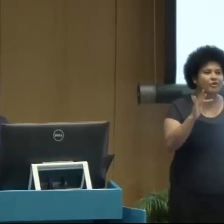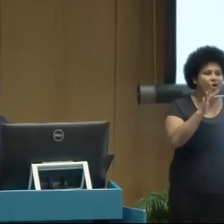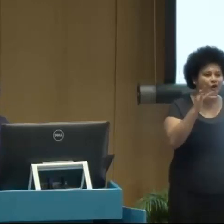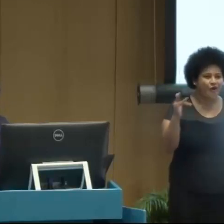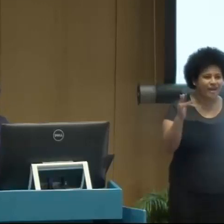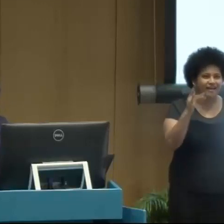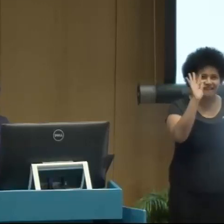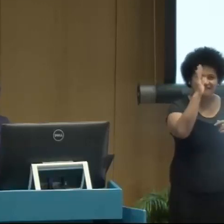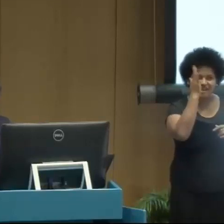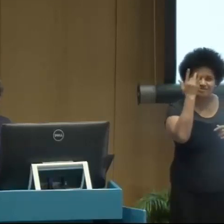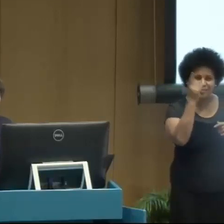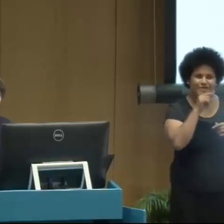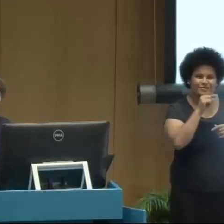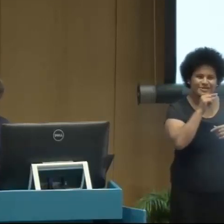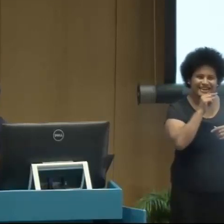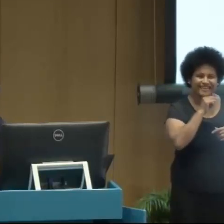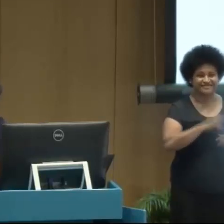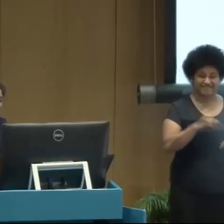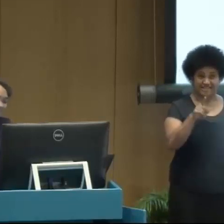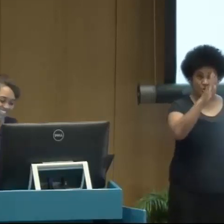on Facebook and Twitter. I'm just saying.